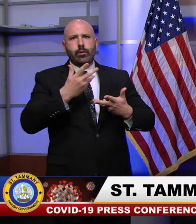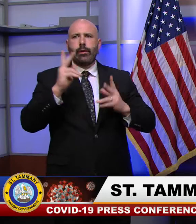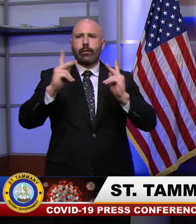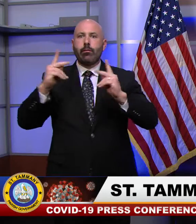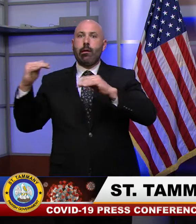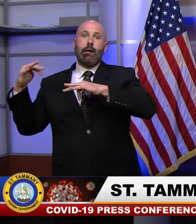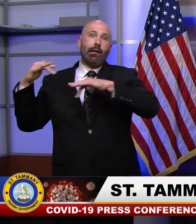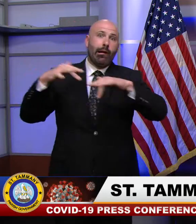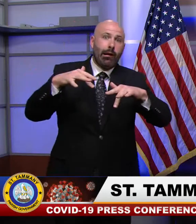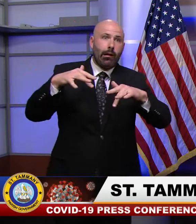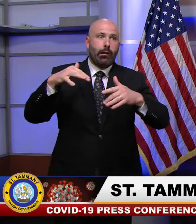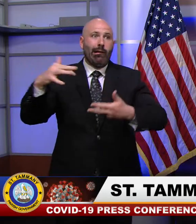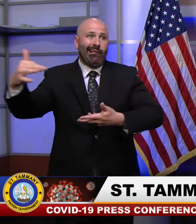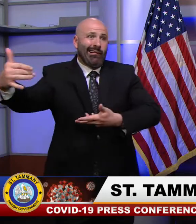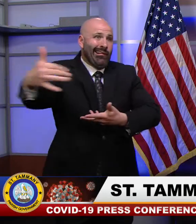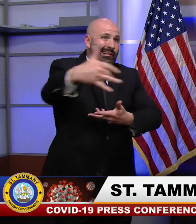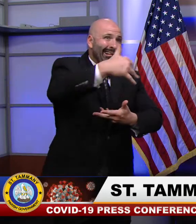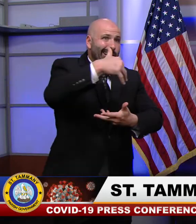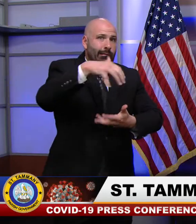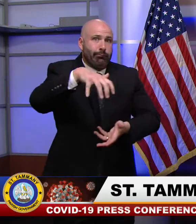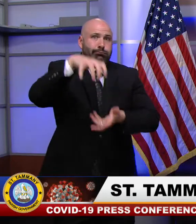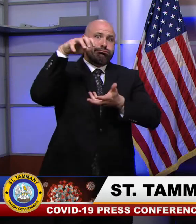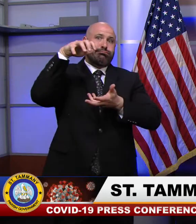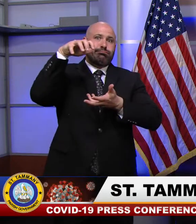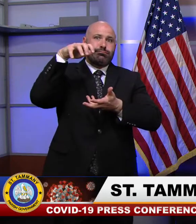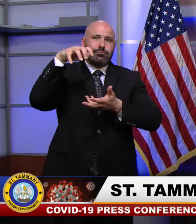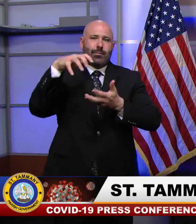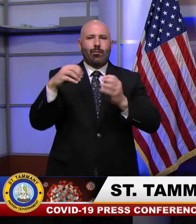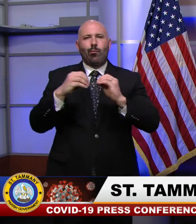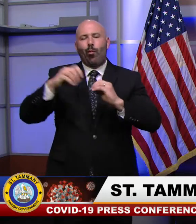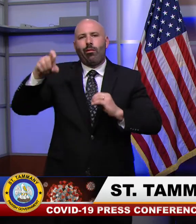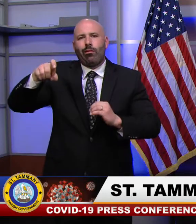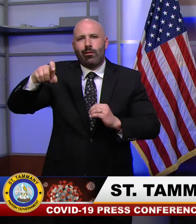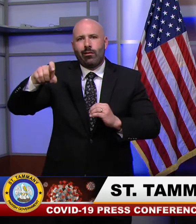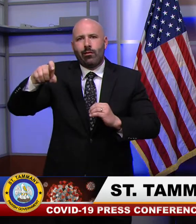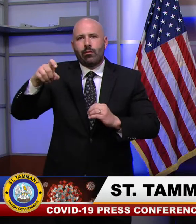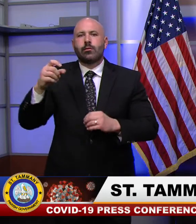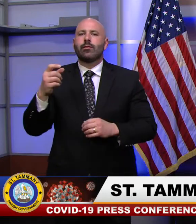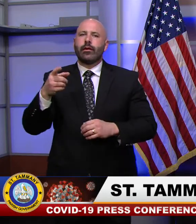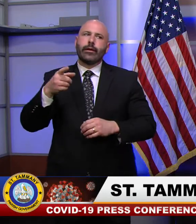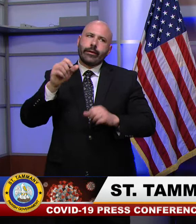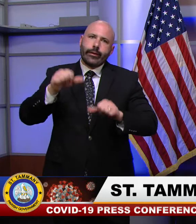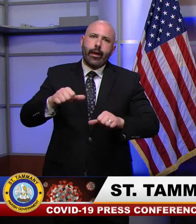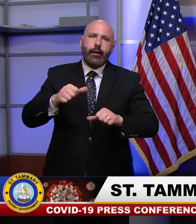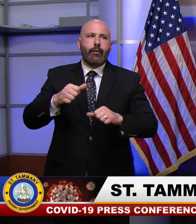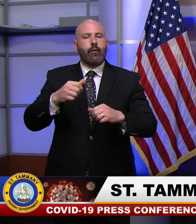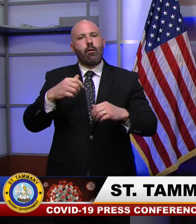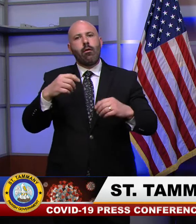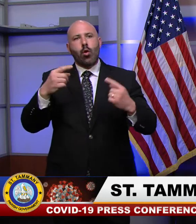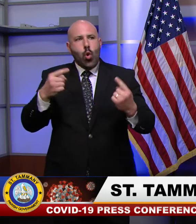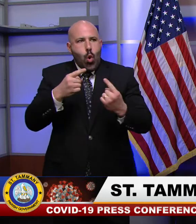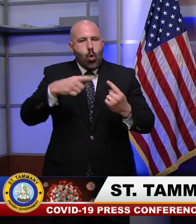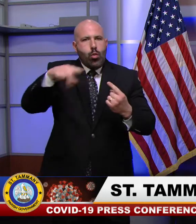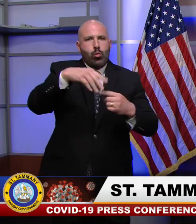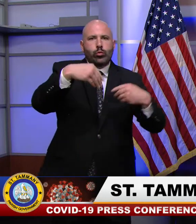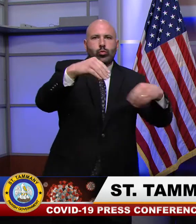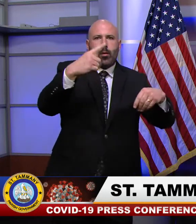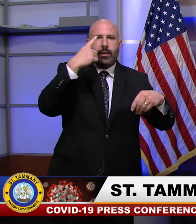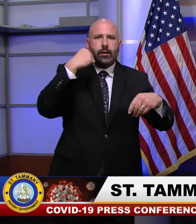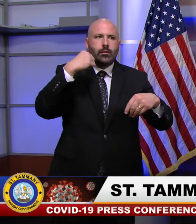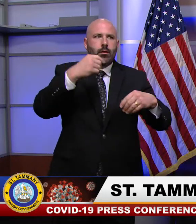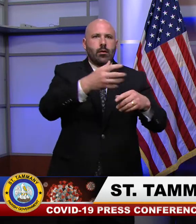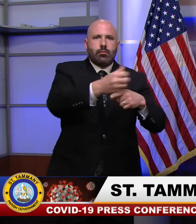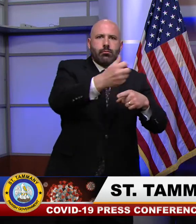need, and this can put a strain on the supply chain. Please do not hoard, and please follow